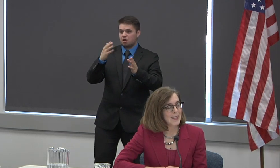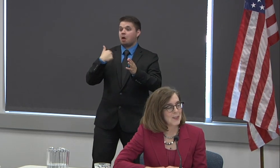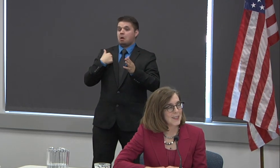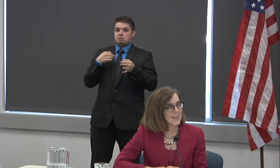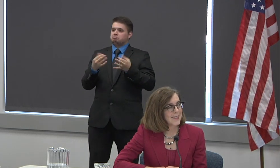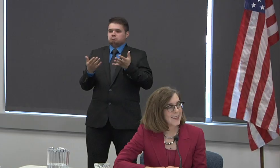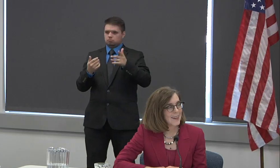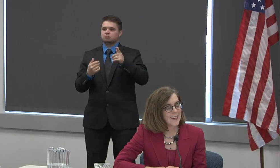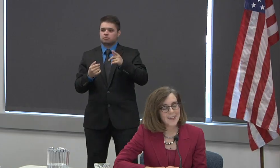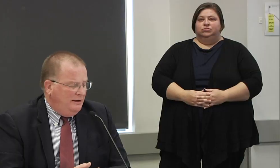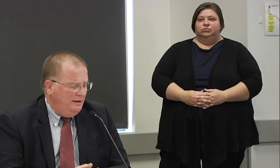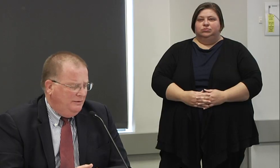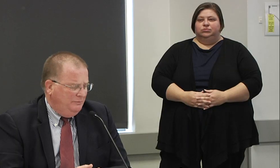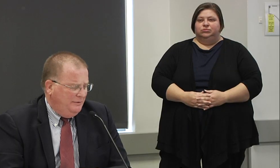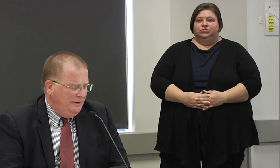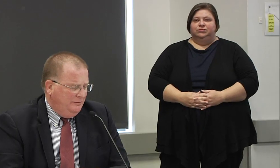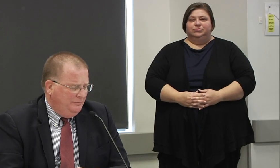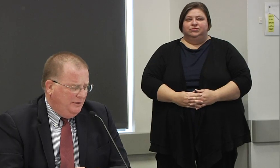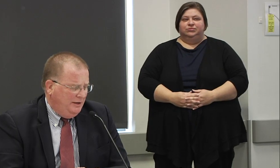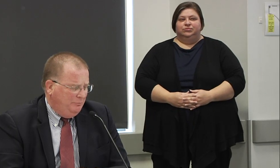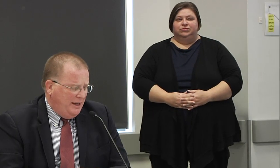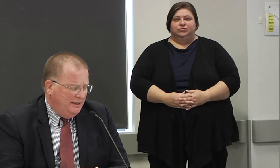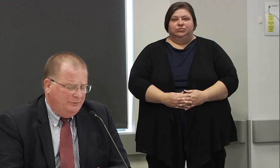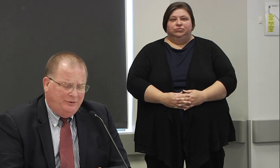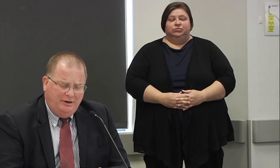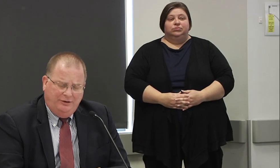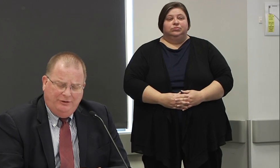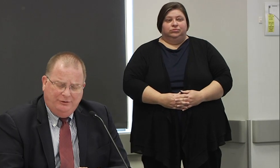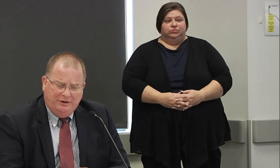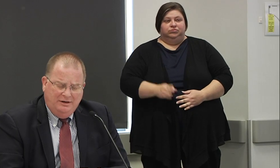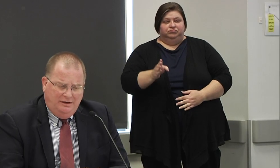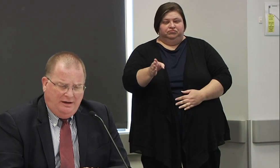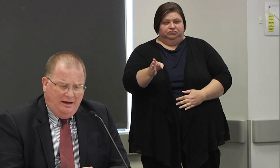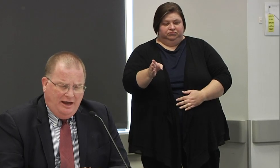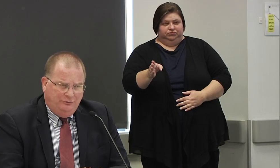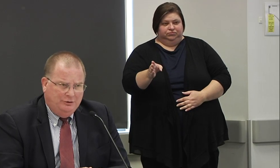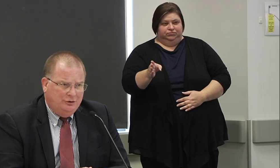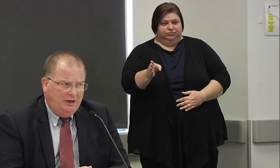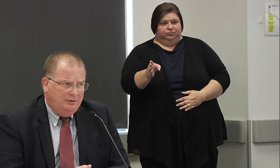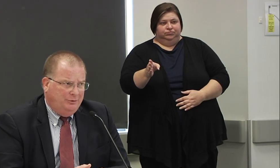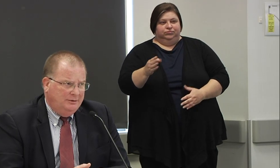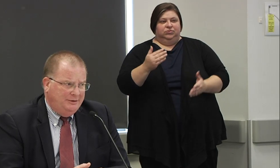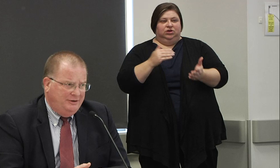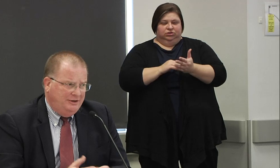list. Yeah, again, Pat Allen with the Health Authority. As